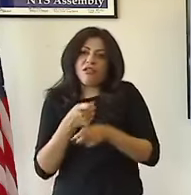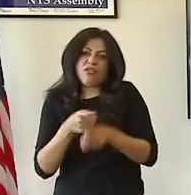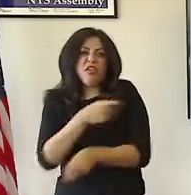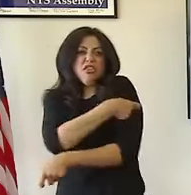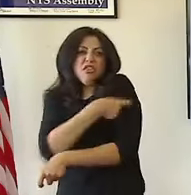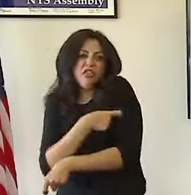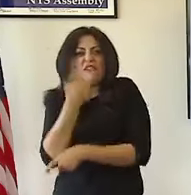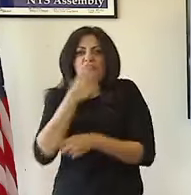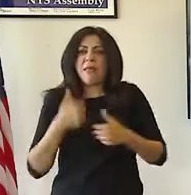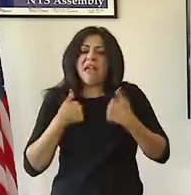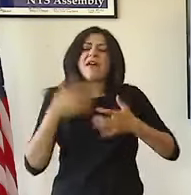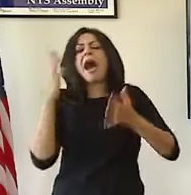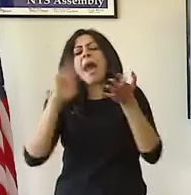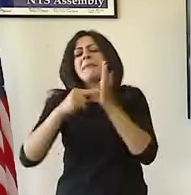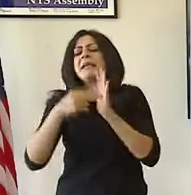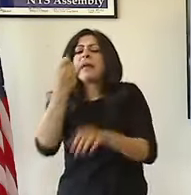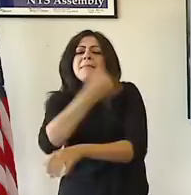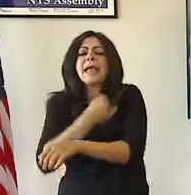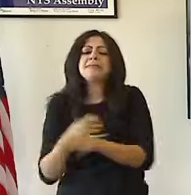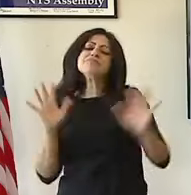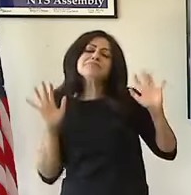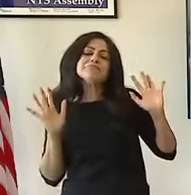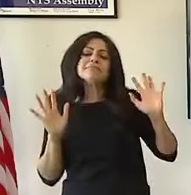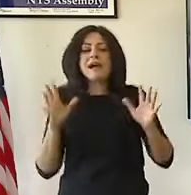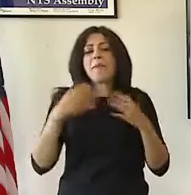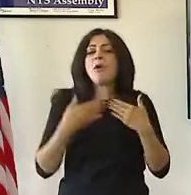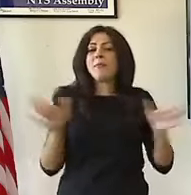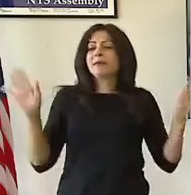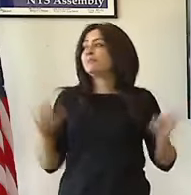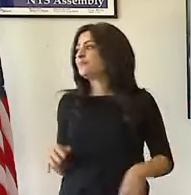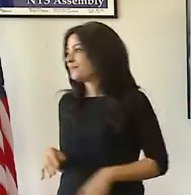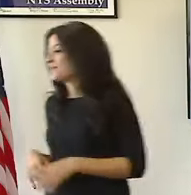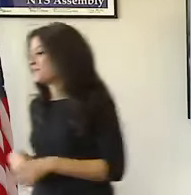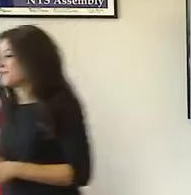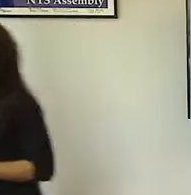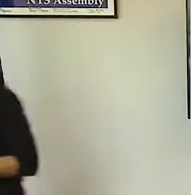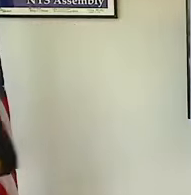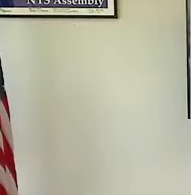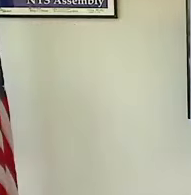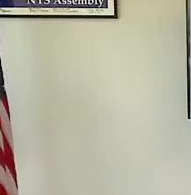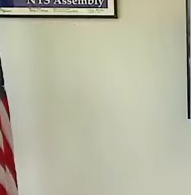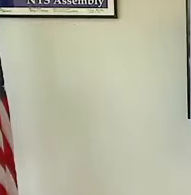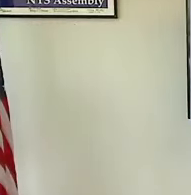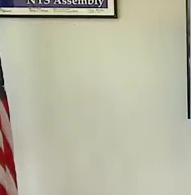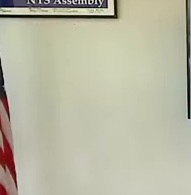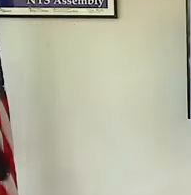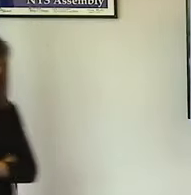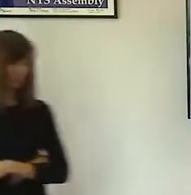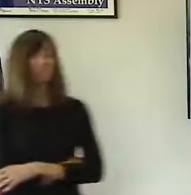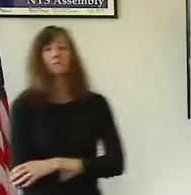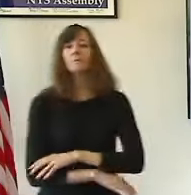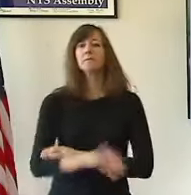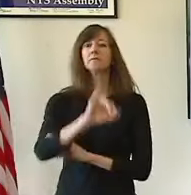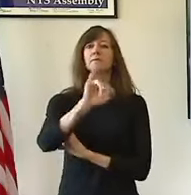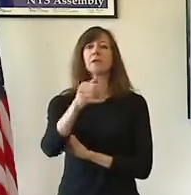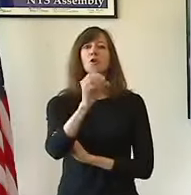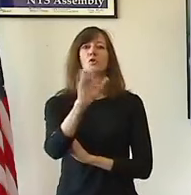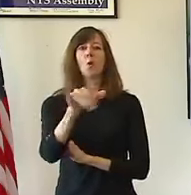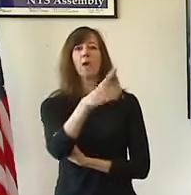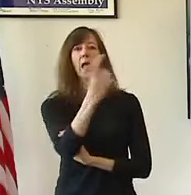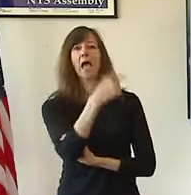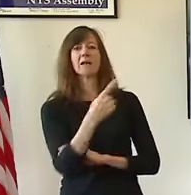paint me for life. I'm open to it. I am. Thanks for saying so. Joy, when can playgrounds open? Okay, so this is what I'll tell you out